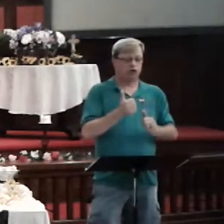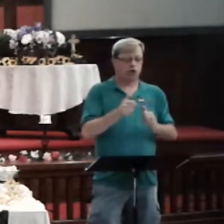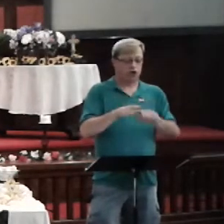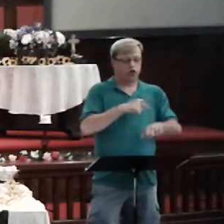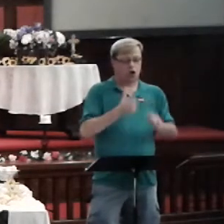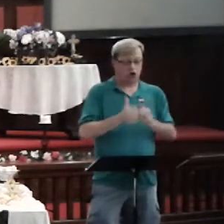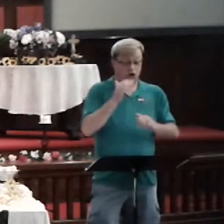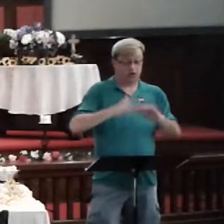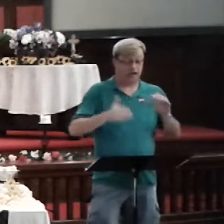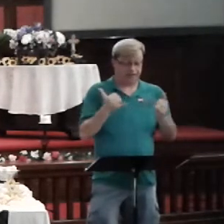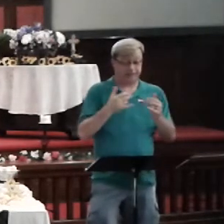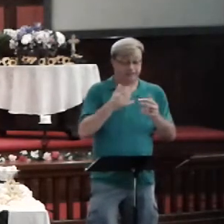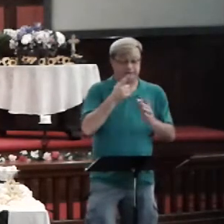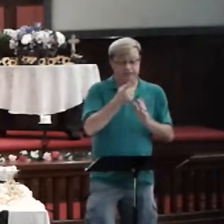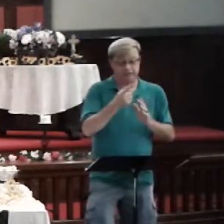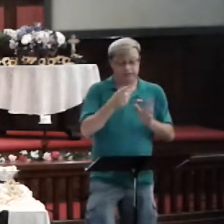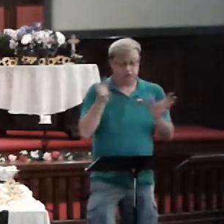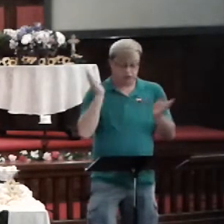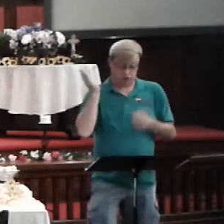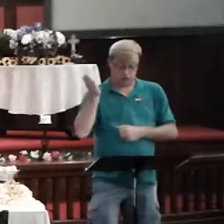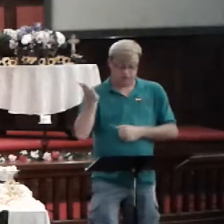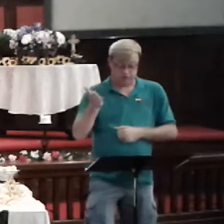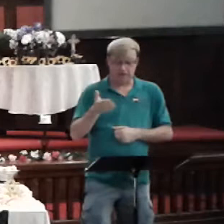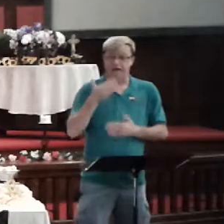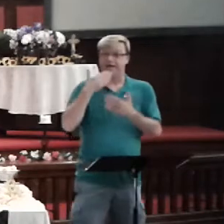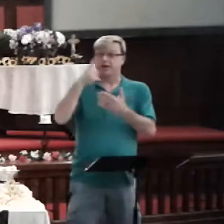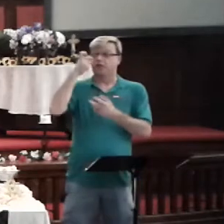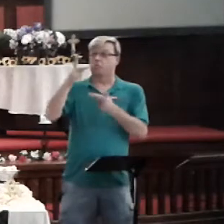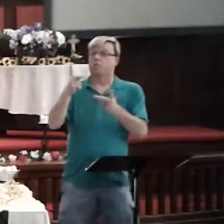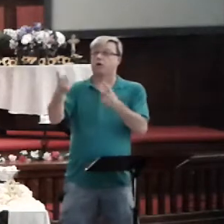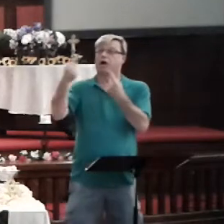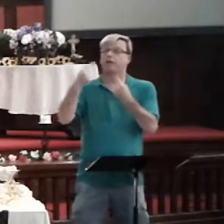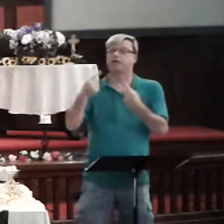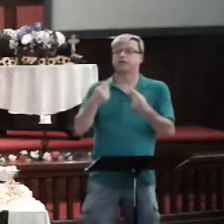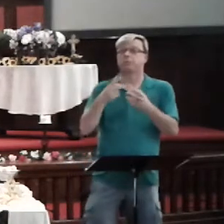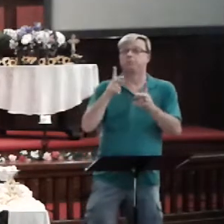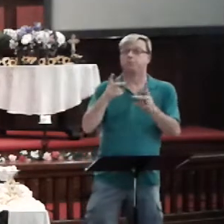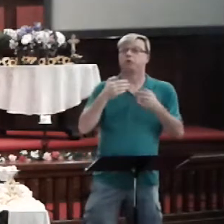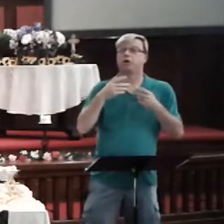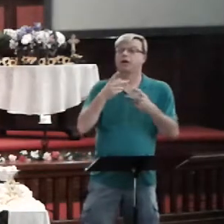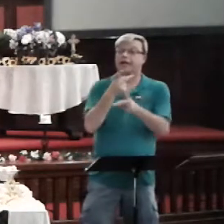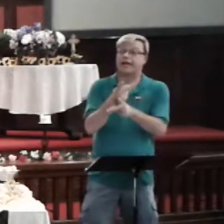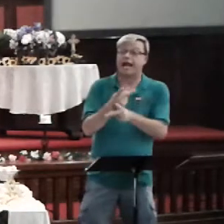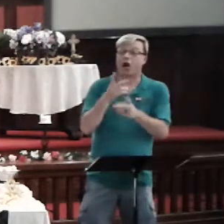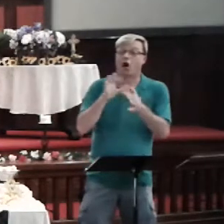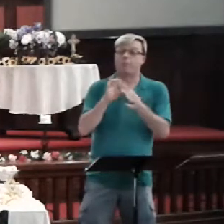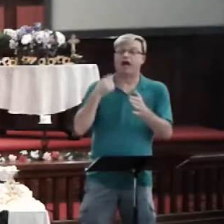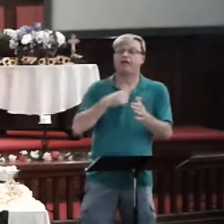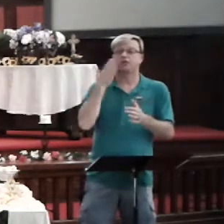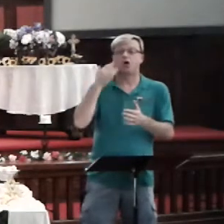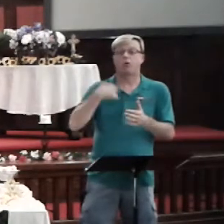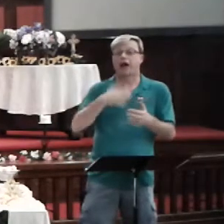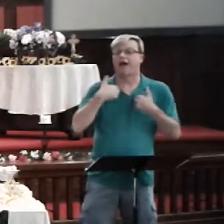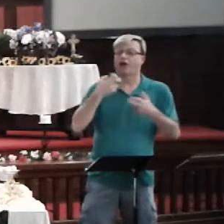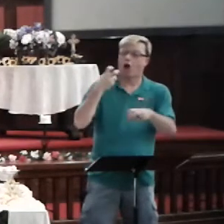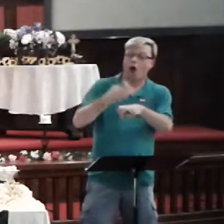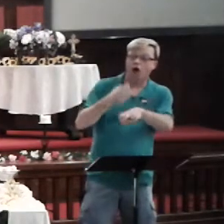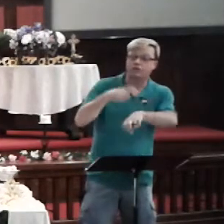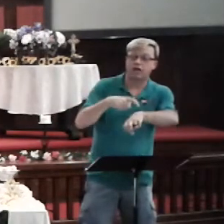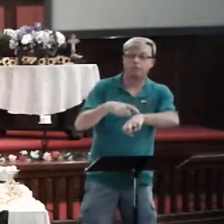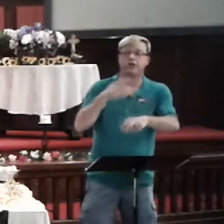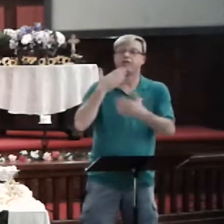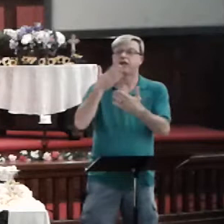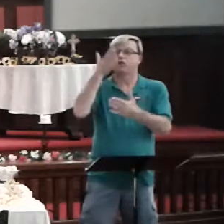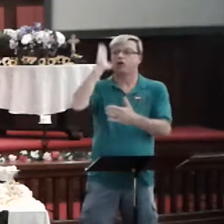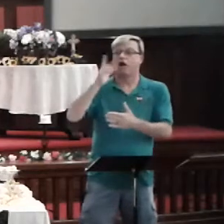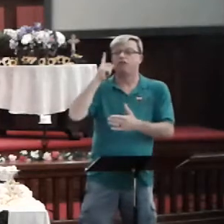do have a place we can come and worship. We thank you that we have people that care about us, people that know when we're going through rough times. We thank you,